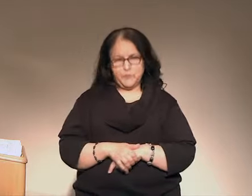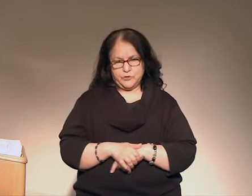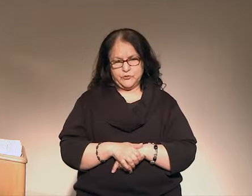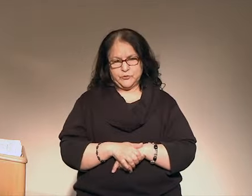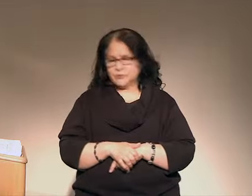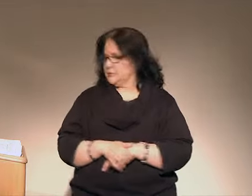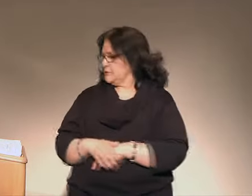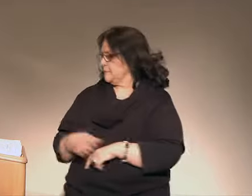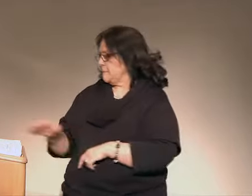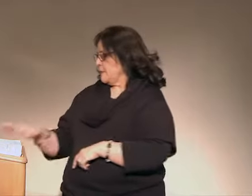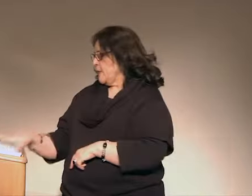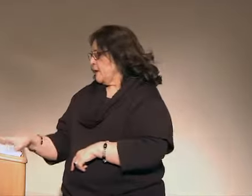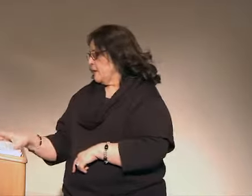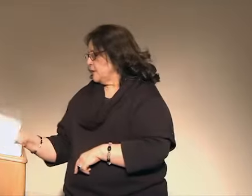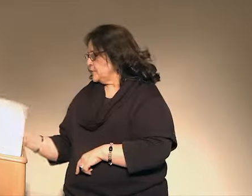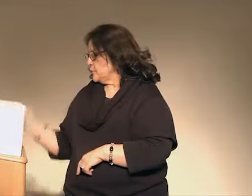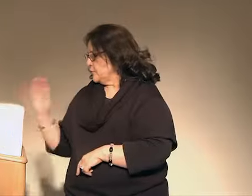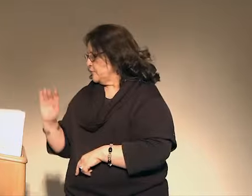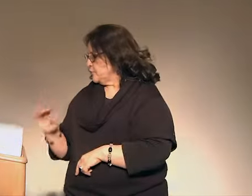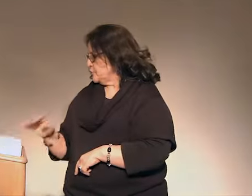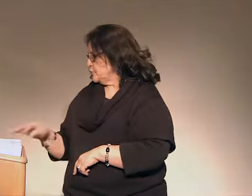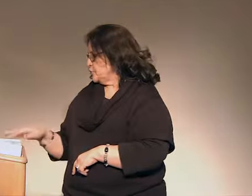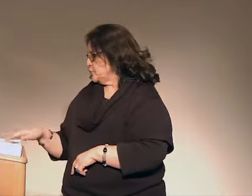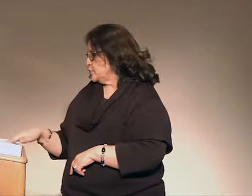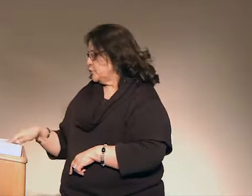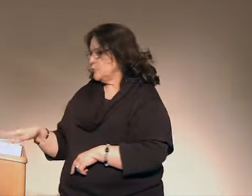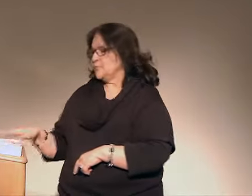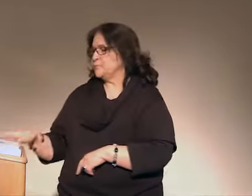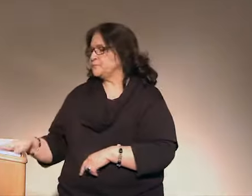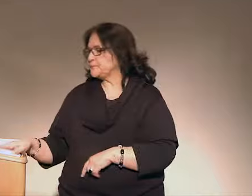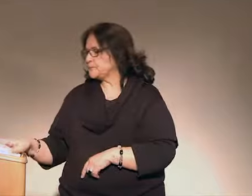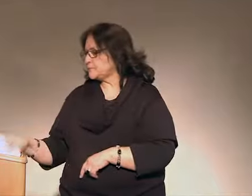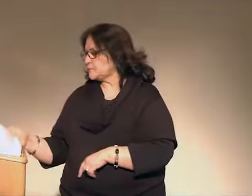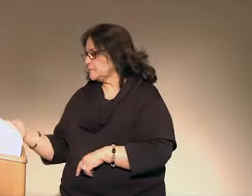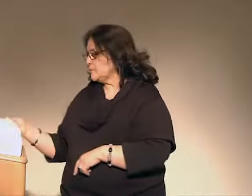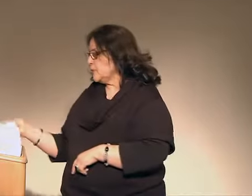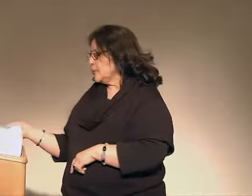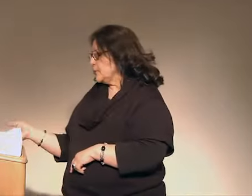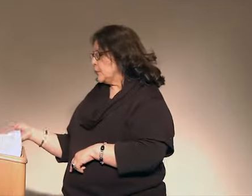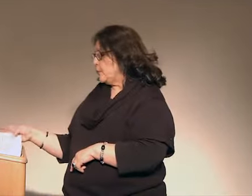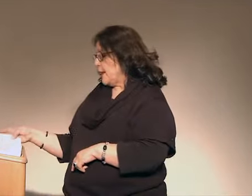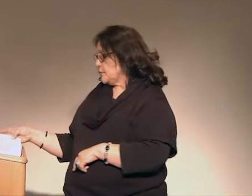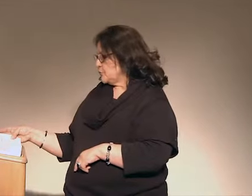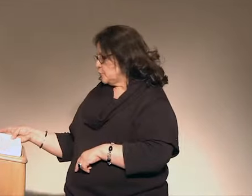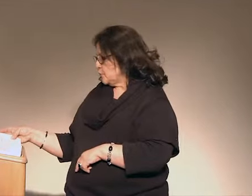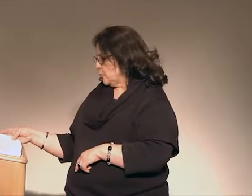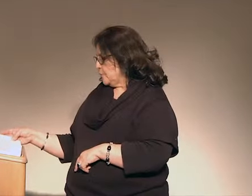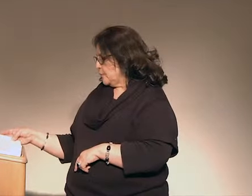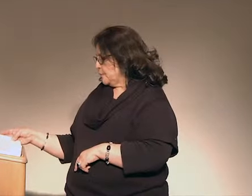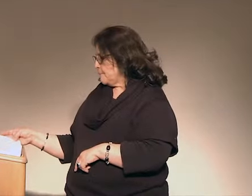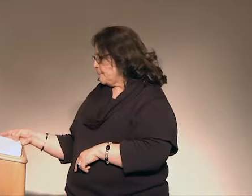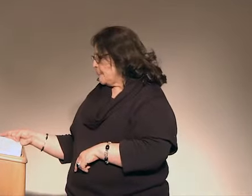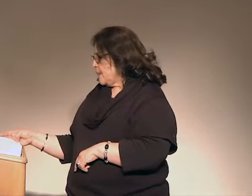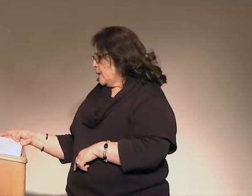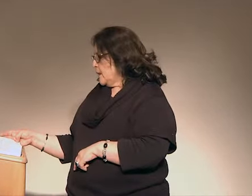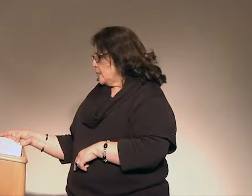WH questions. All right, so we have finished Unit 2. I'm going to go back to Unit 1. And on